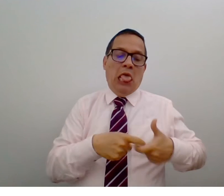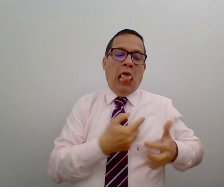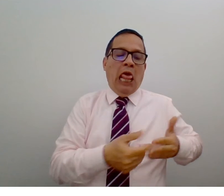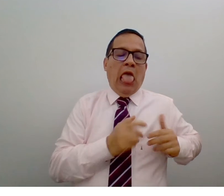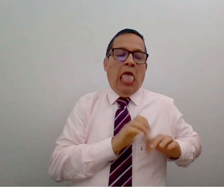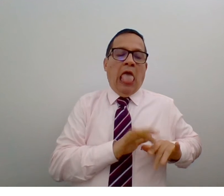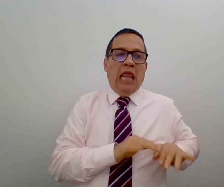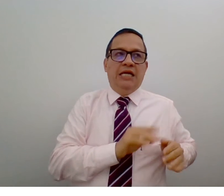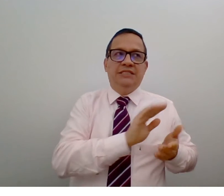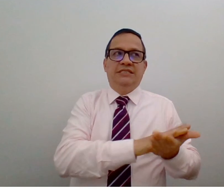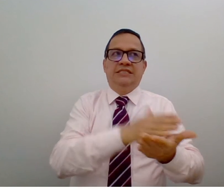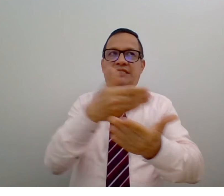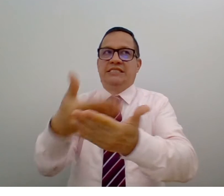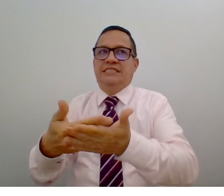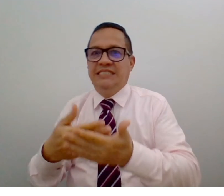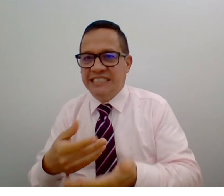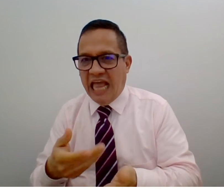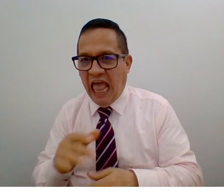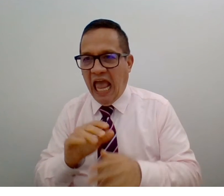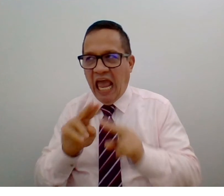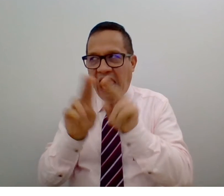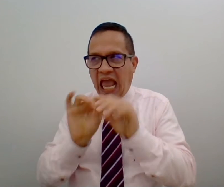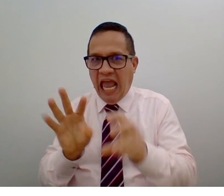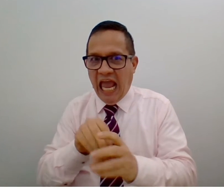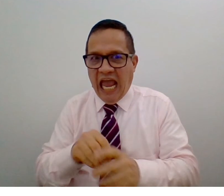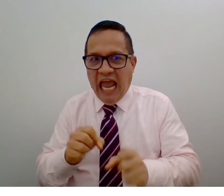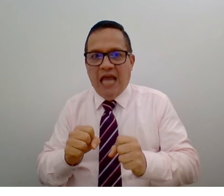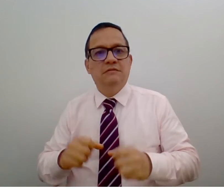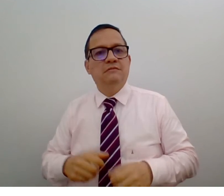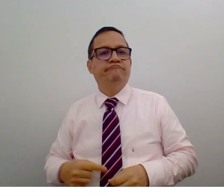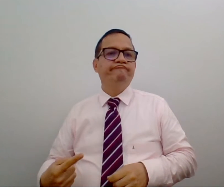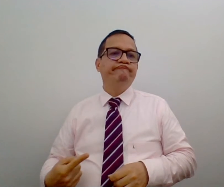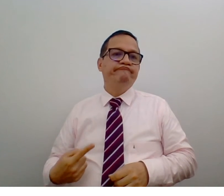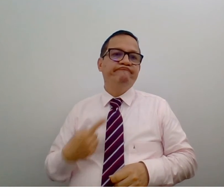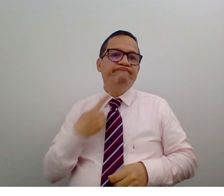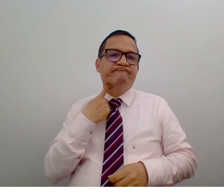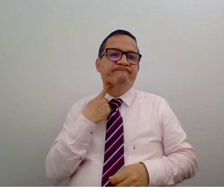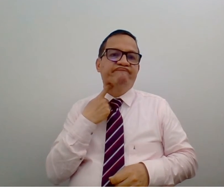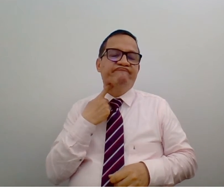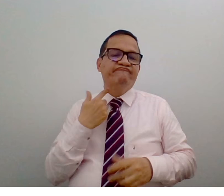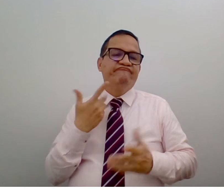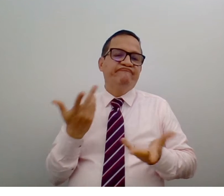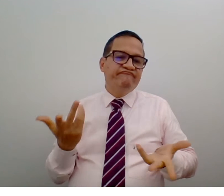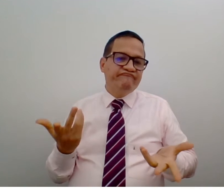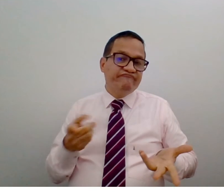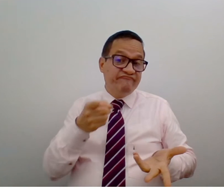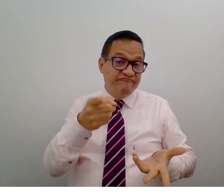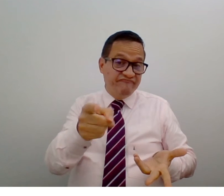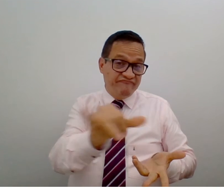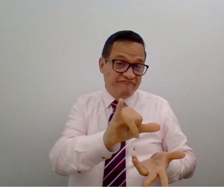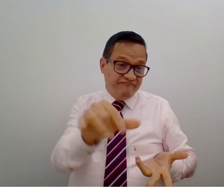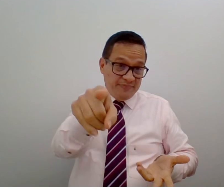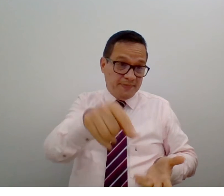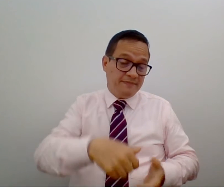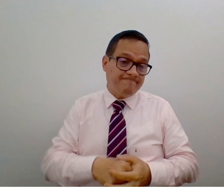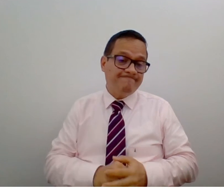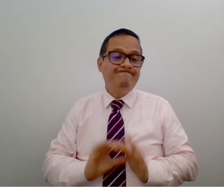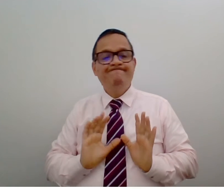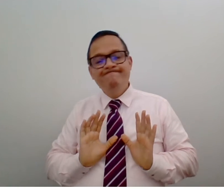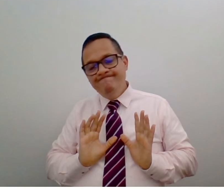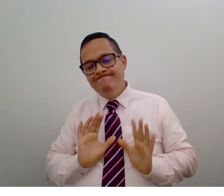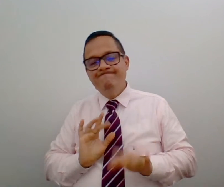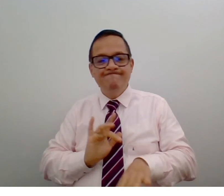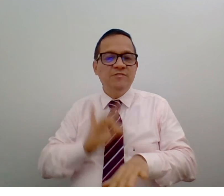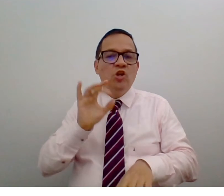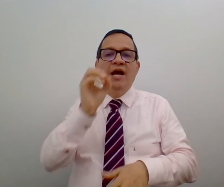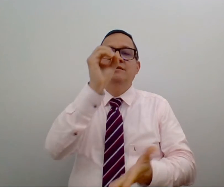composition. The activity was not carried out. If your work is at this level,